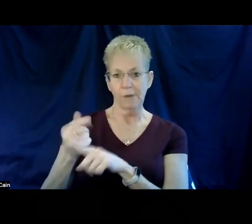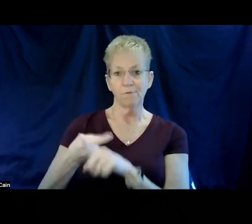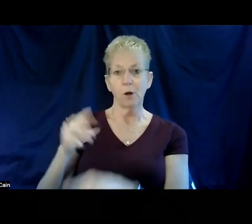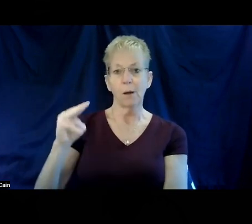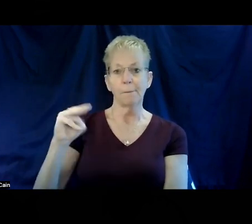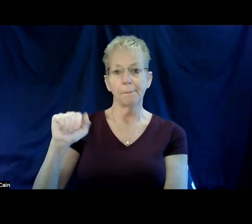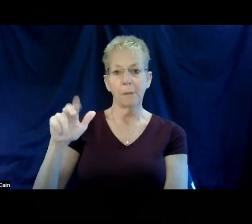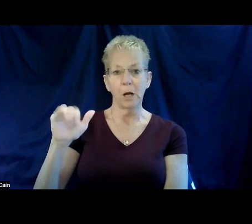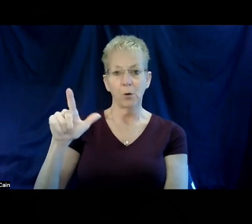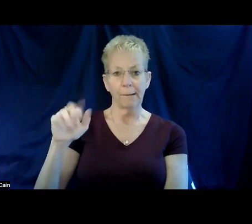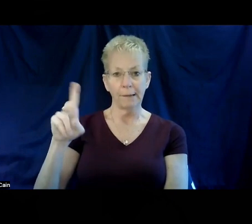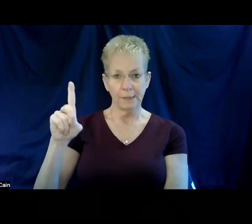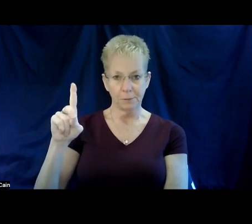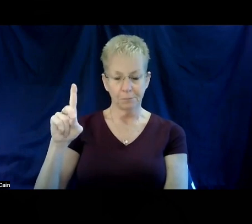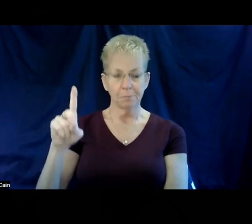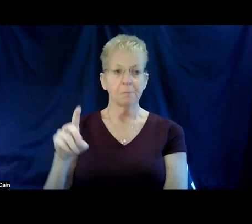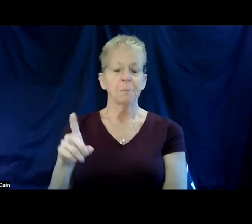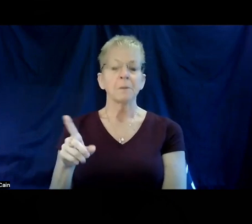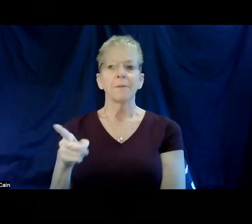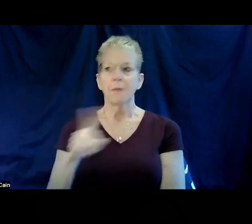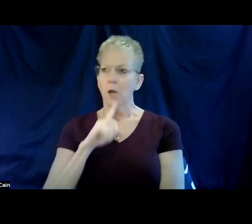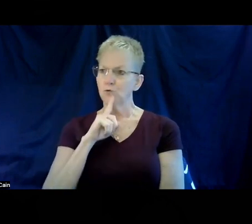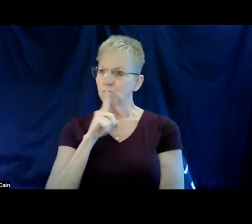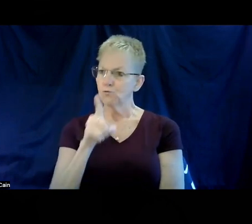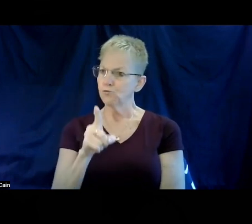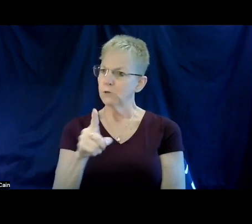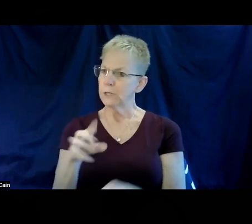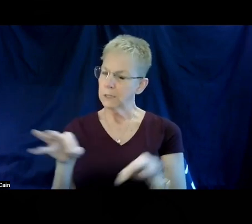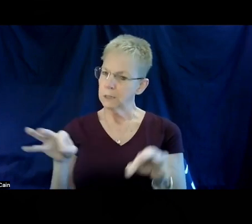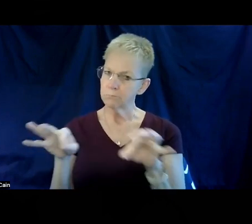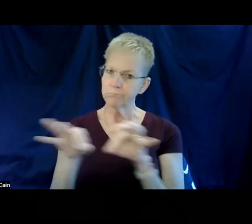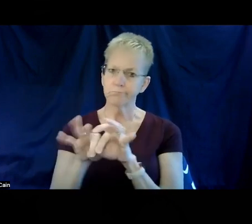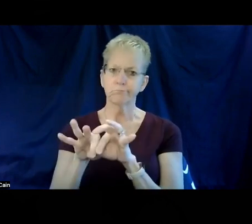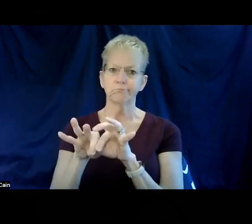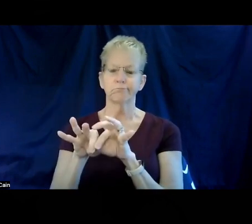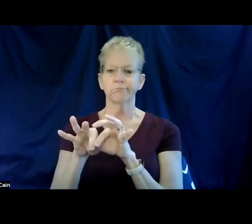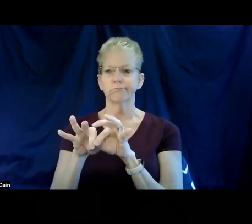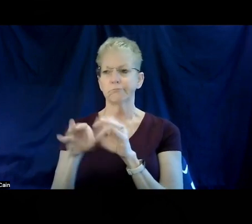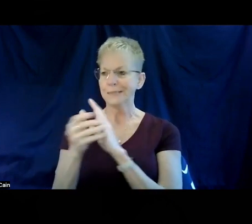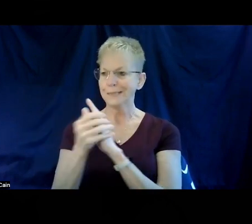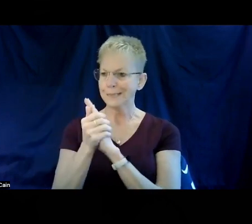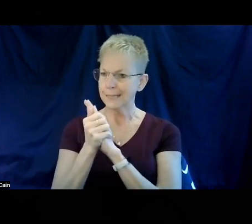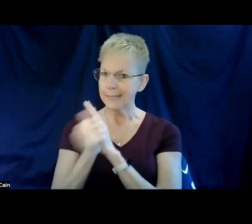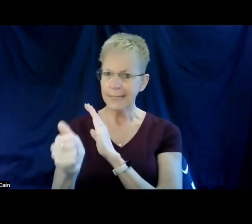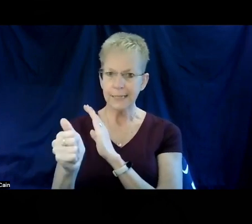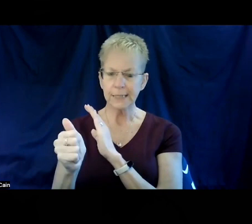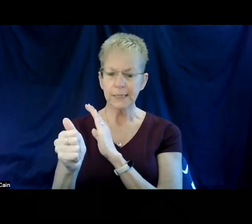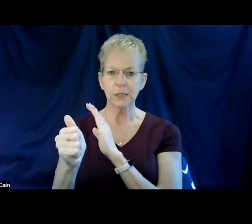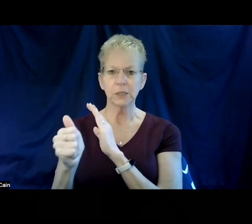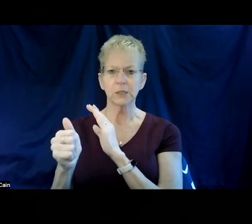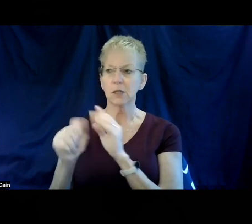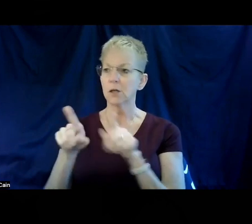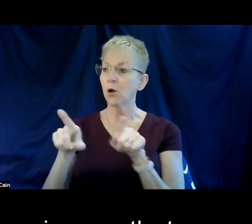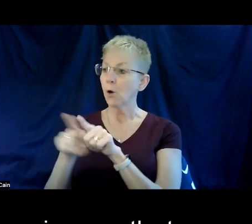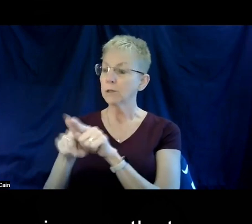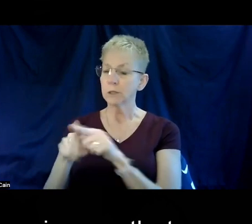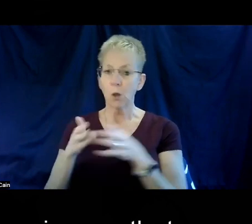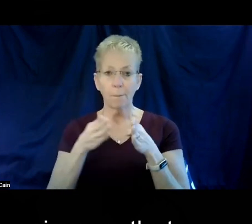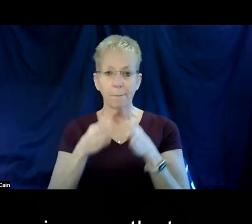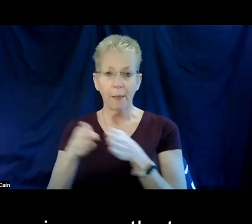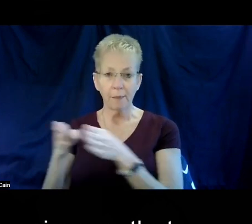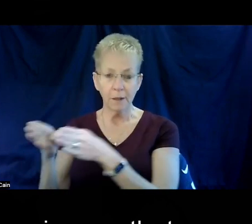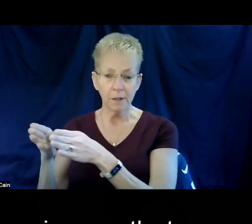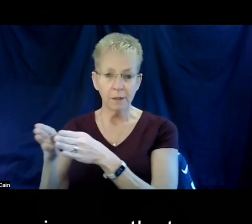had a very critical set of skills and methodologies. One was